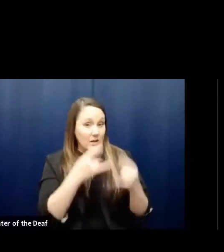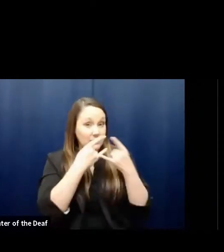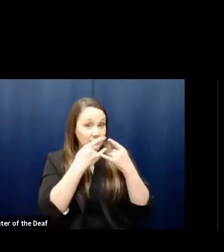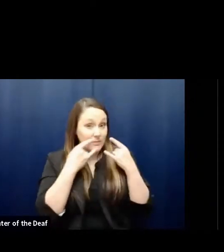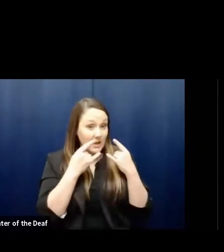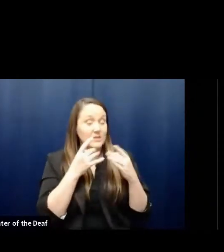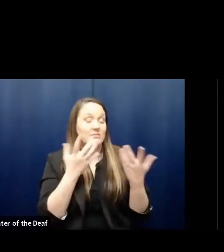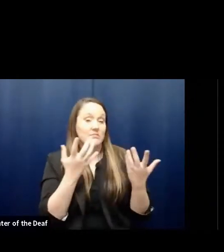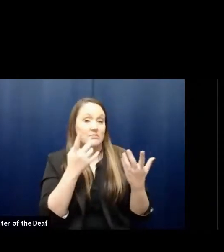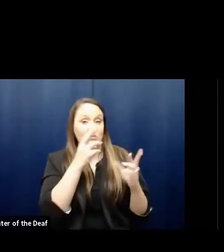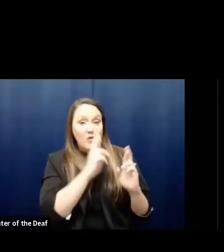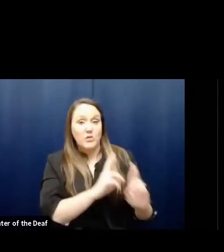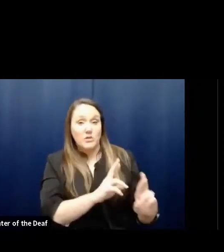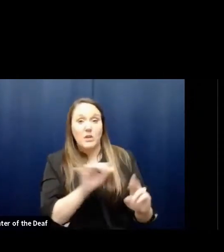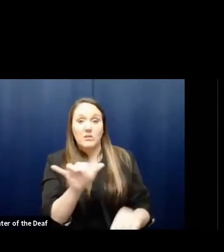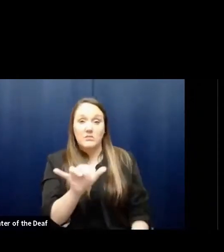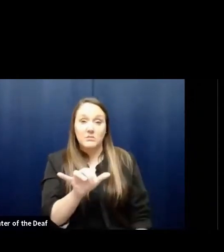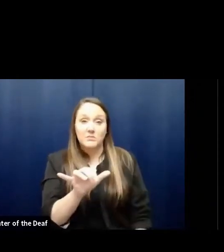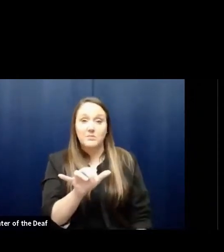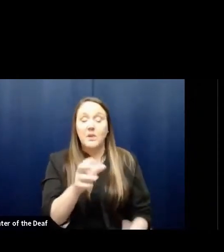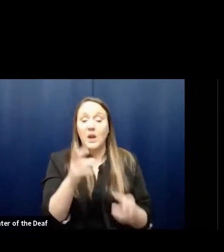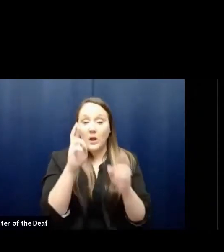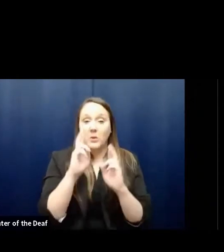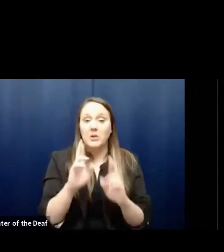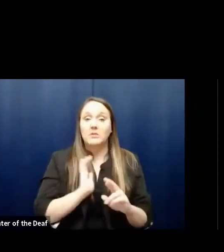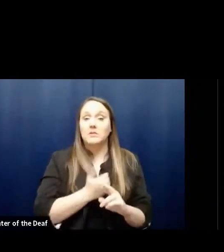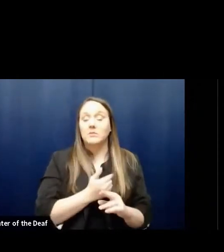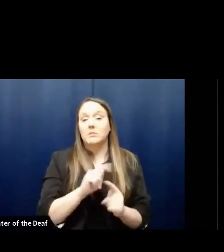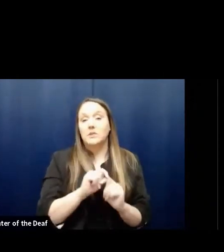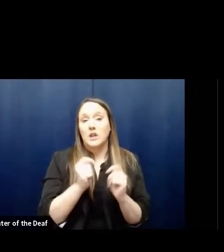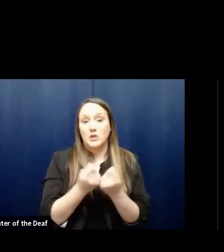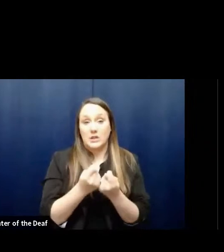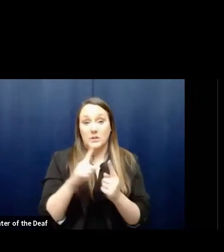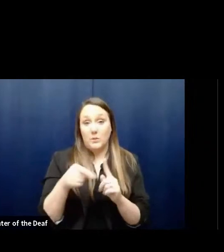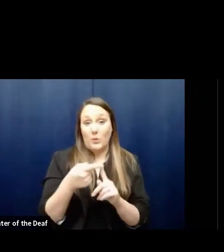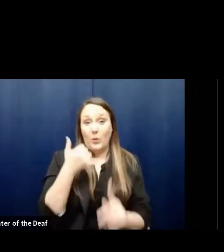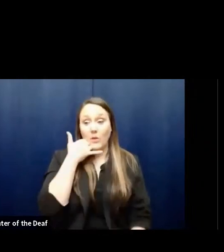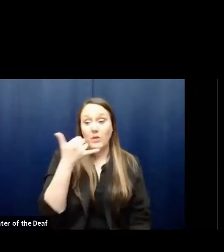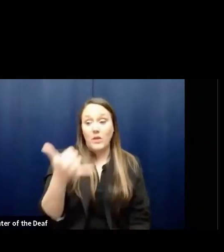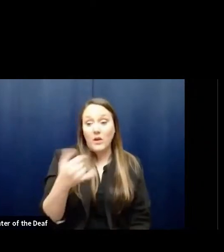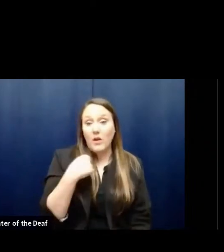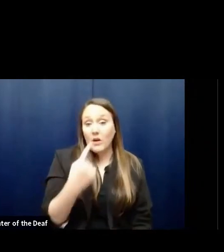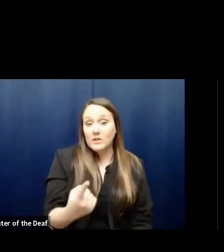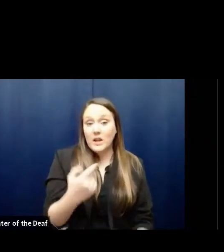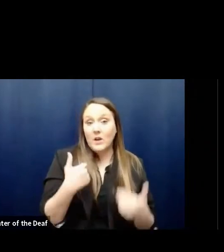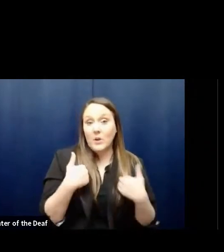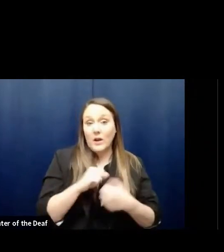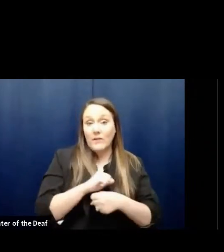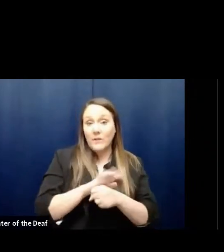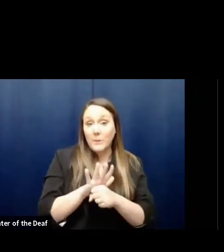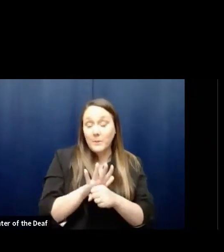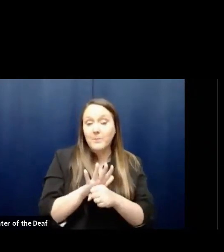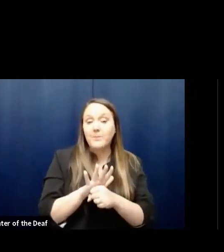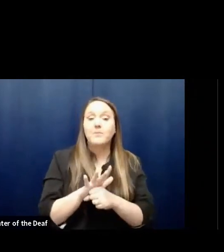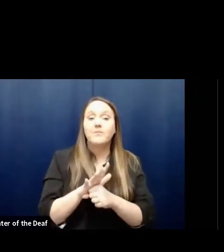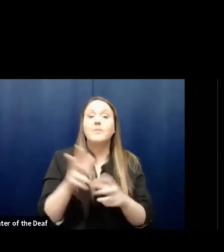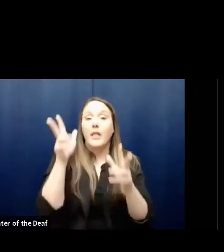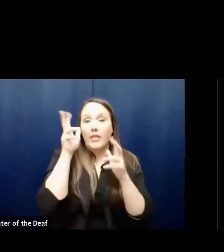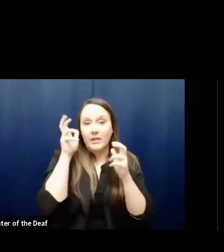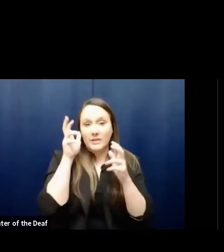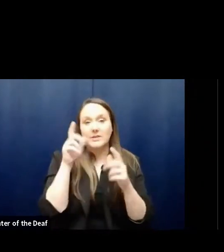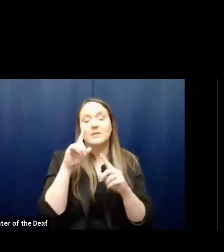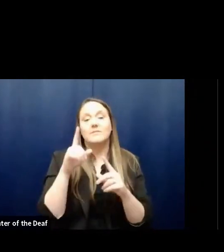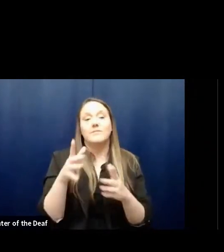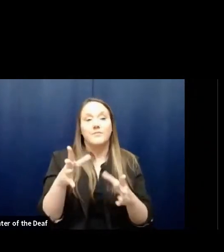also, honestly, respecting our team. When they call and tell you that you have COVID, listen to them and